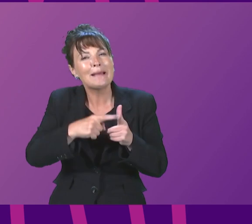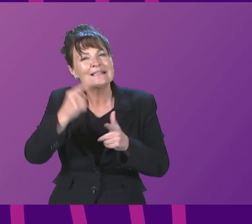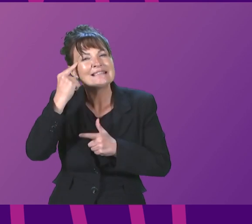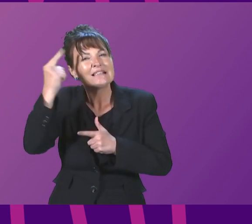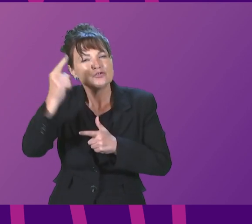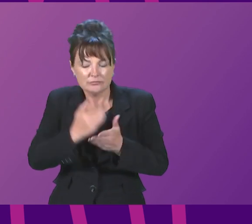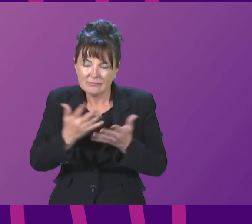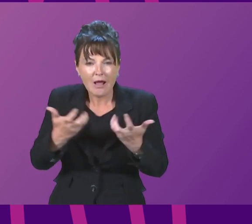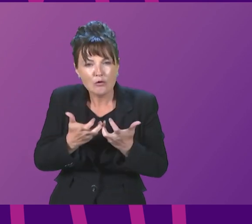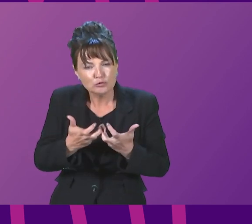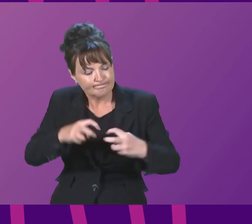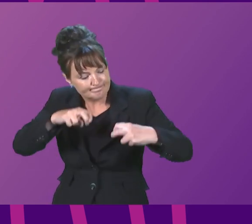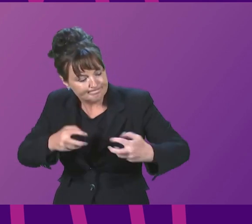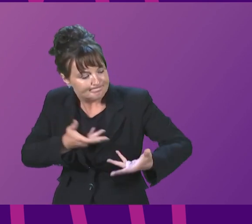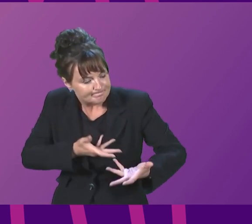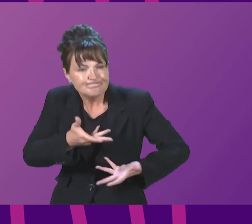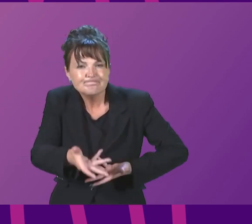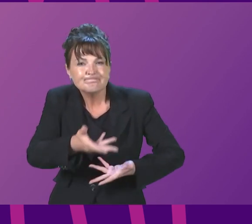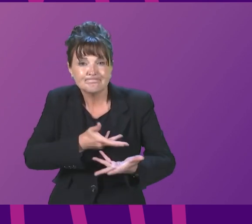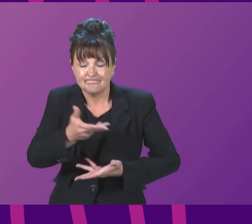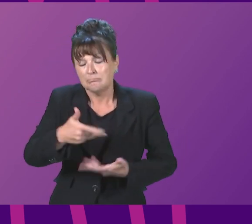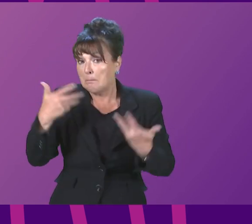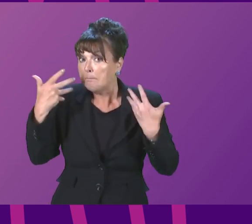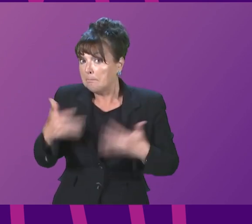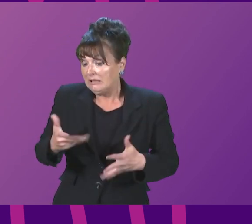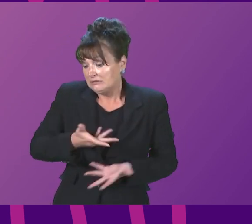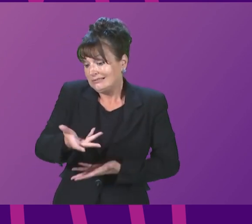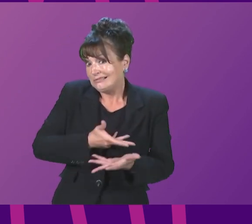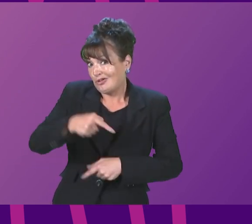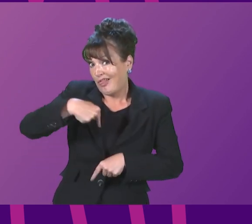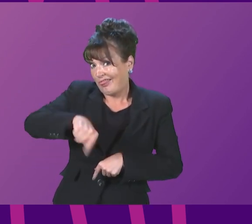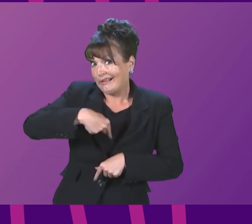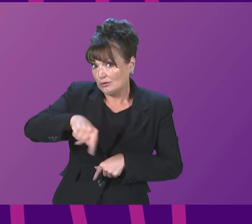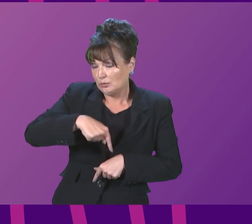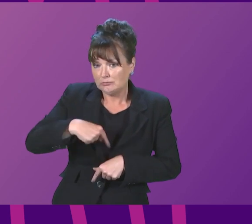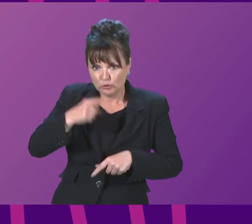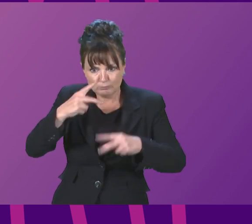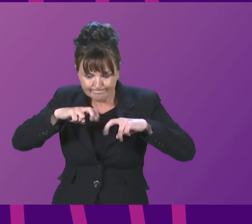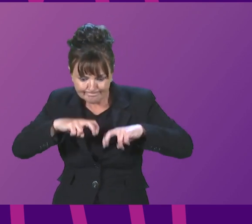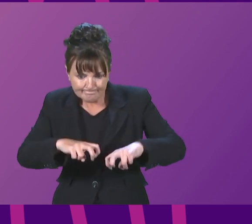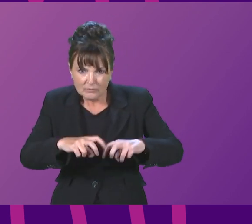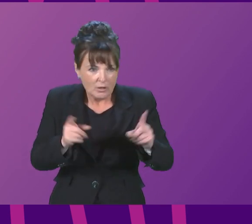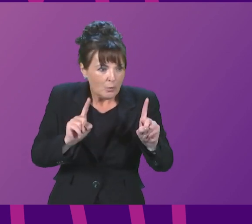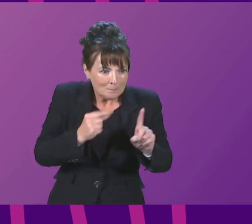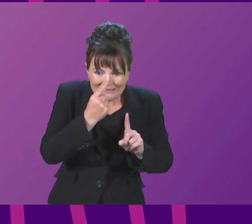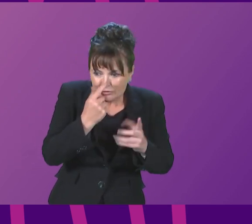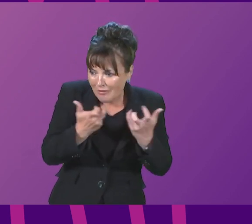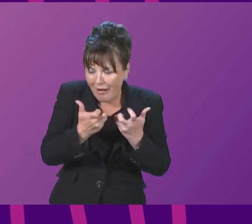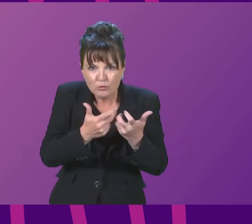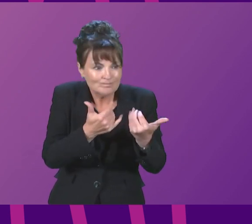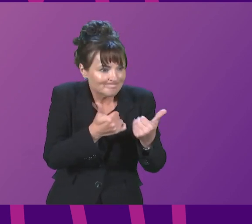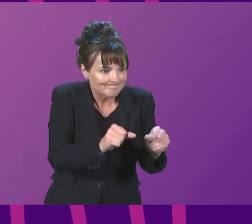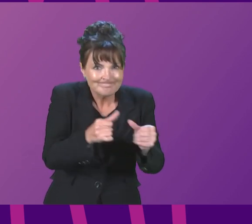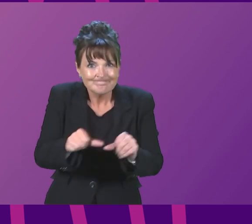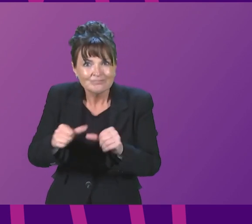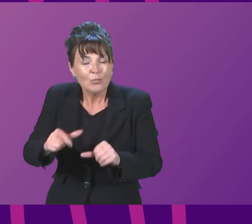has held discussions with the company this week and is working closely with them to investigate all areas of potential assistance so that it can